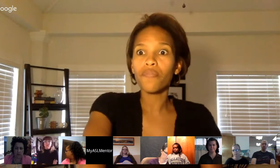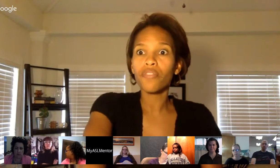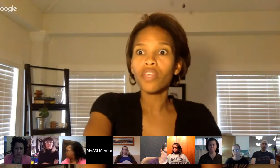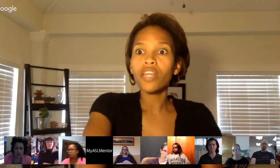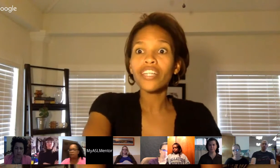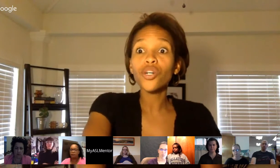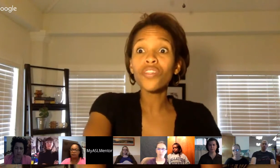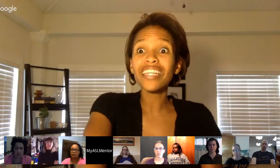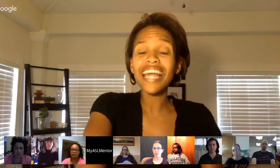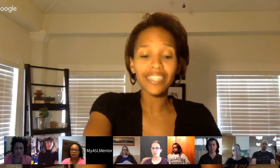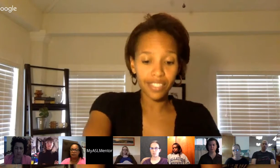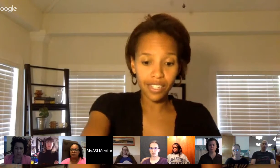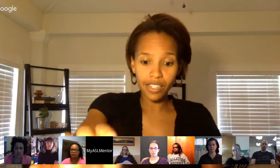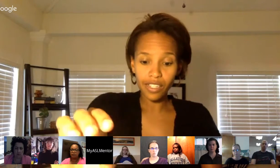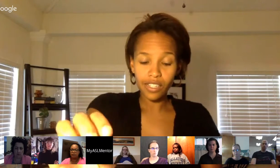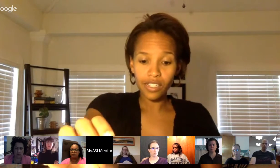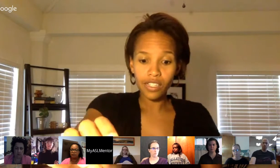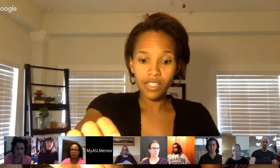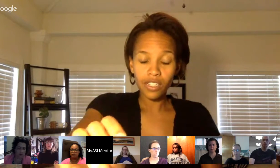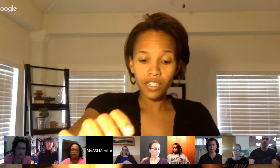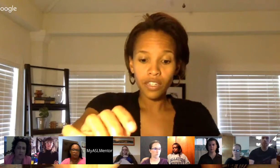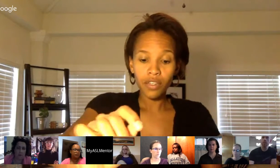Okay, let's go to the next